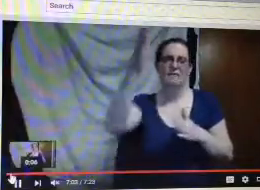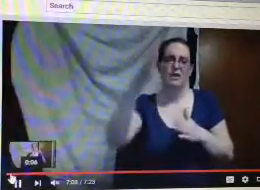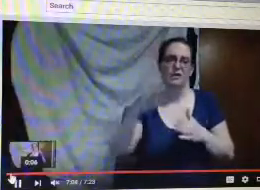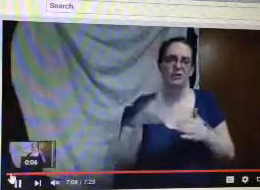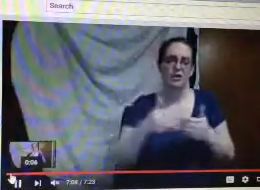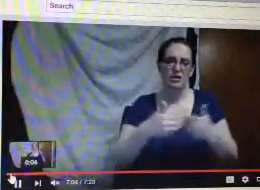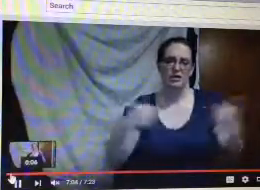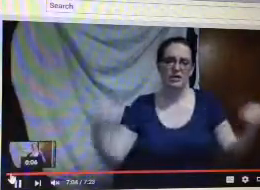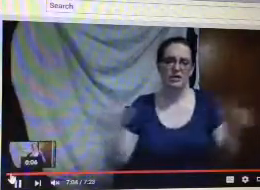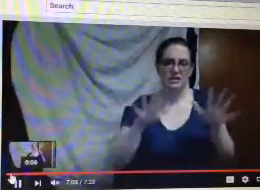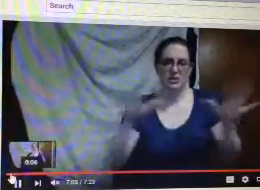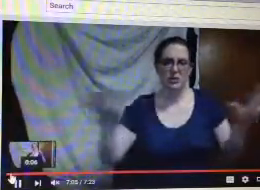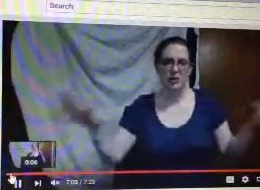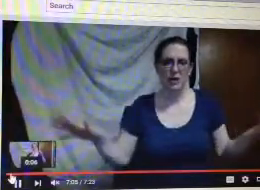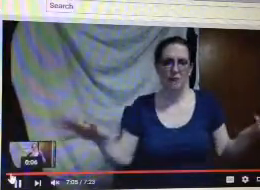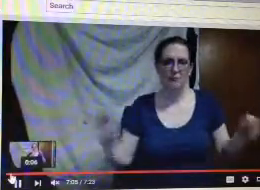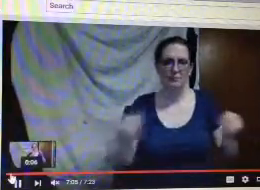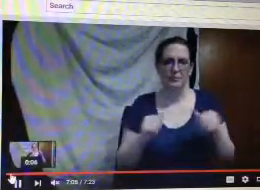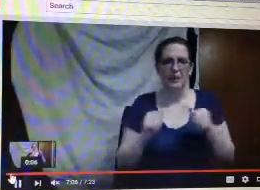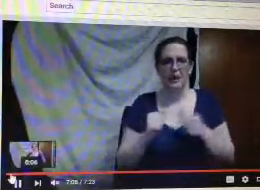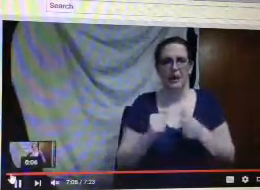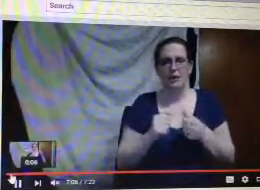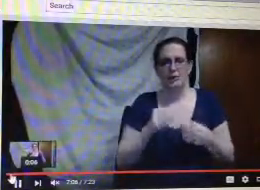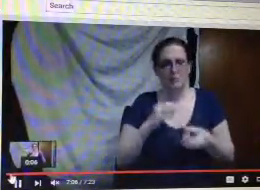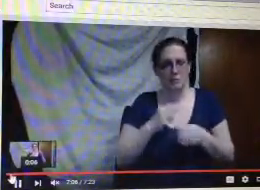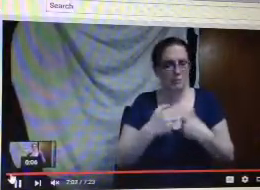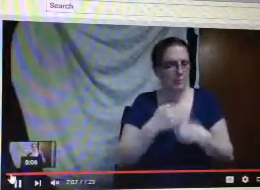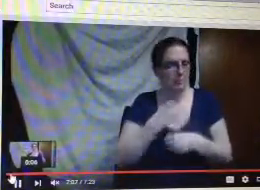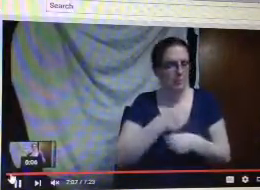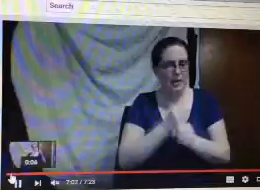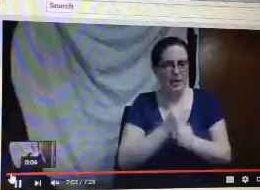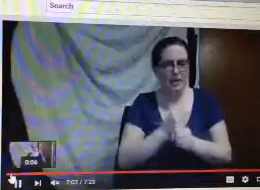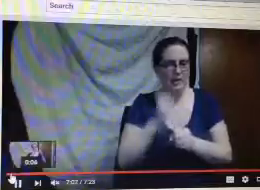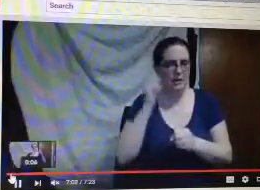it's a new future. We need to separate and spread out.